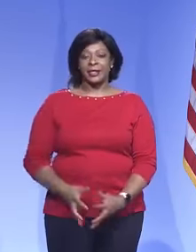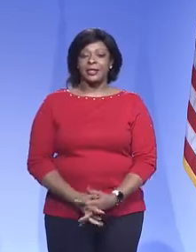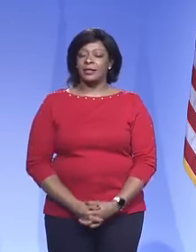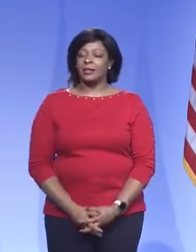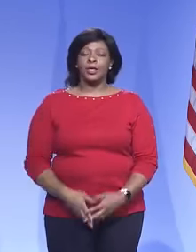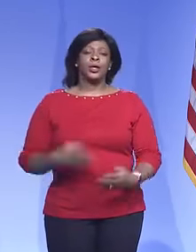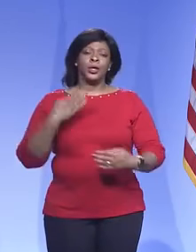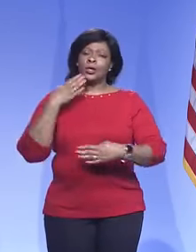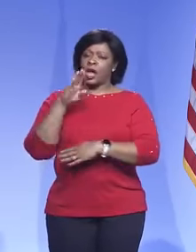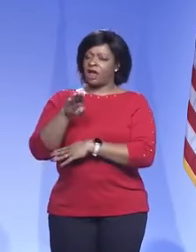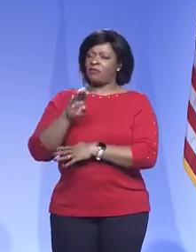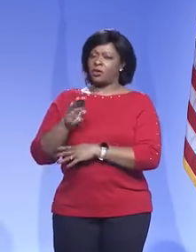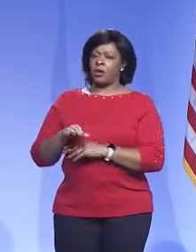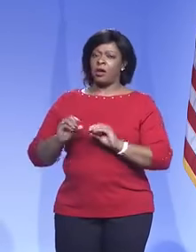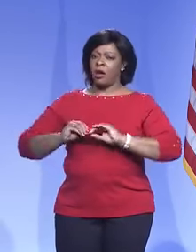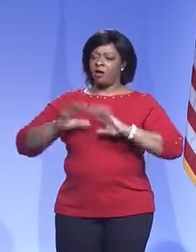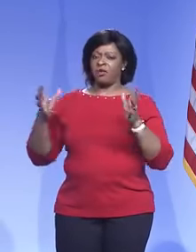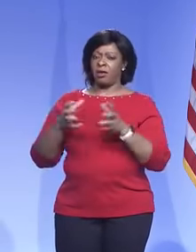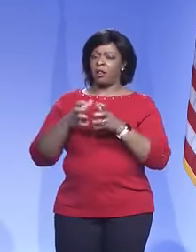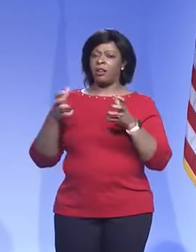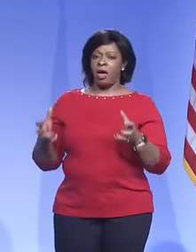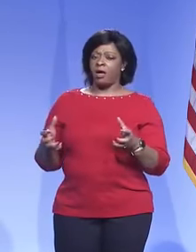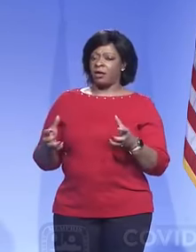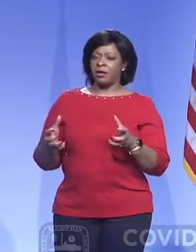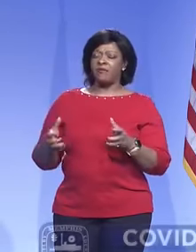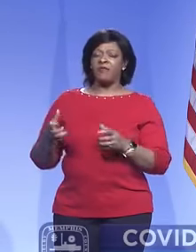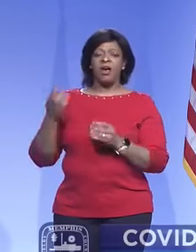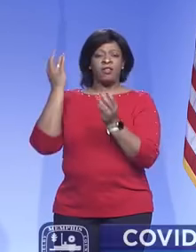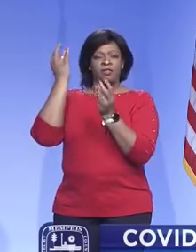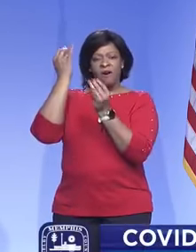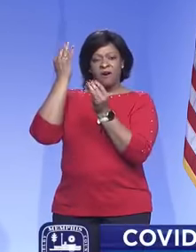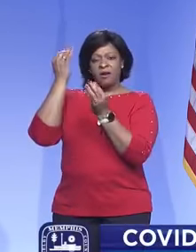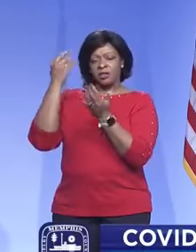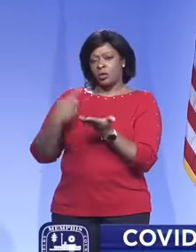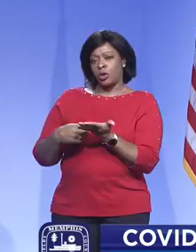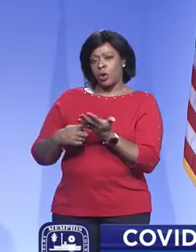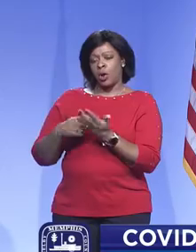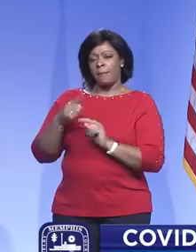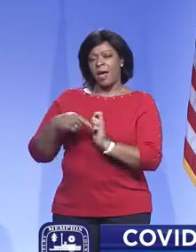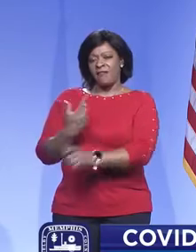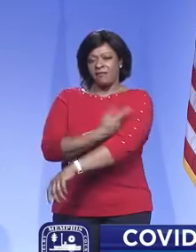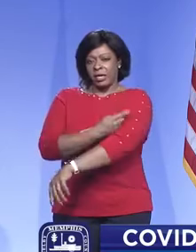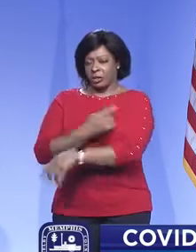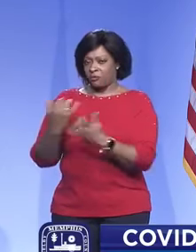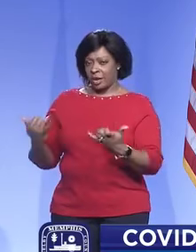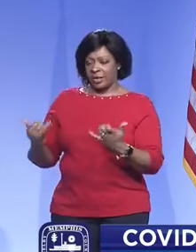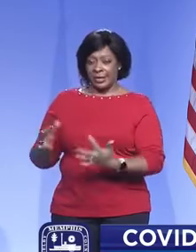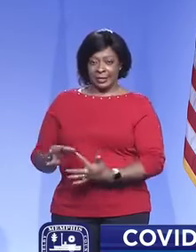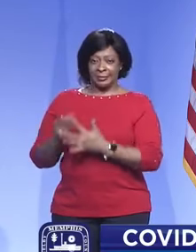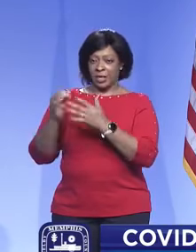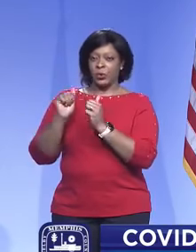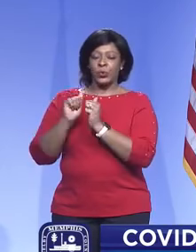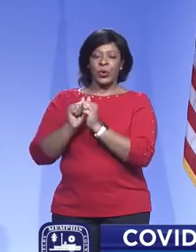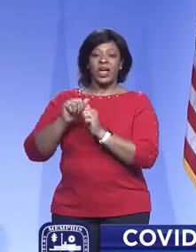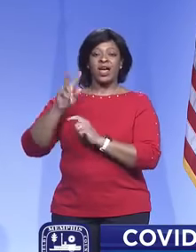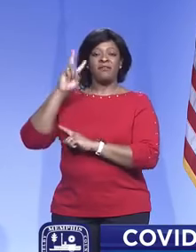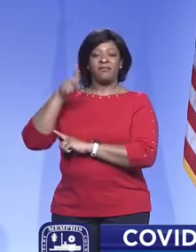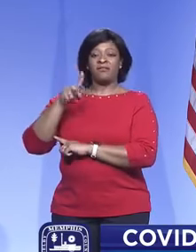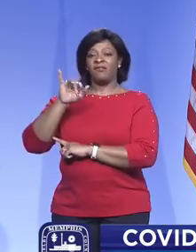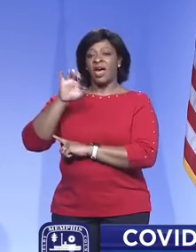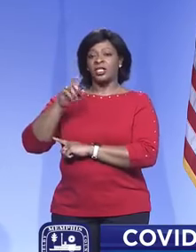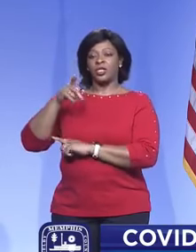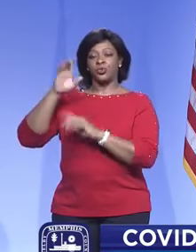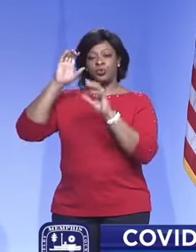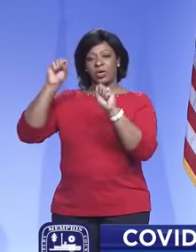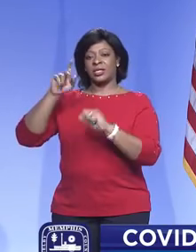Good afternoon. Obviously, a lot of thoughts and talk on vaccines right now, especially with Vice President Mike Pence